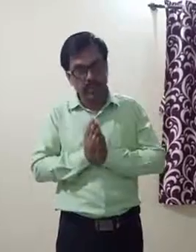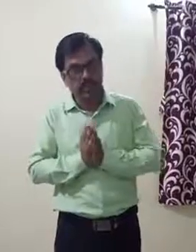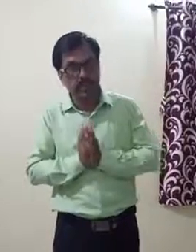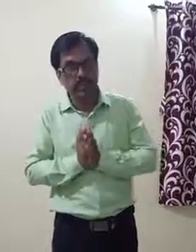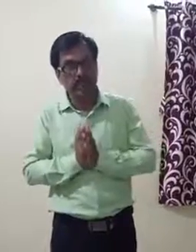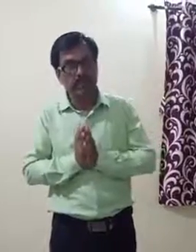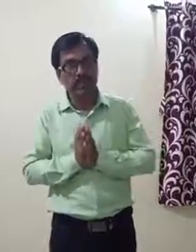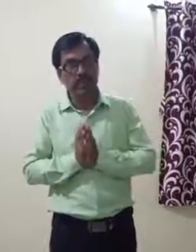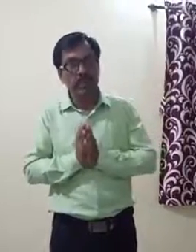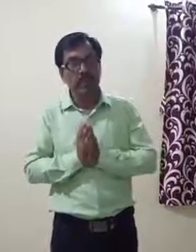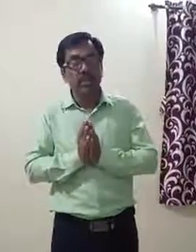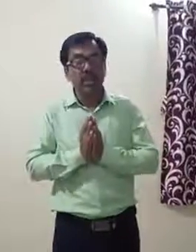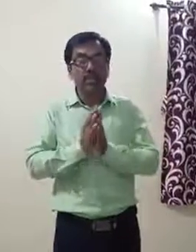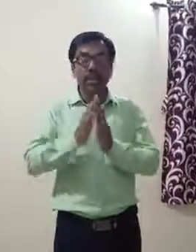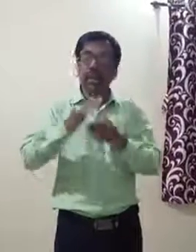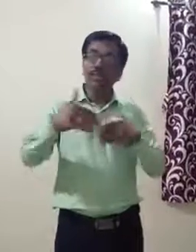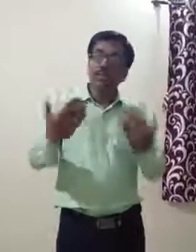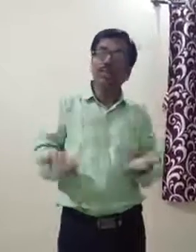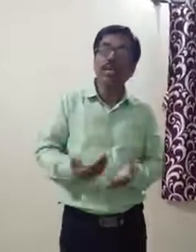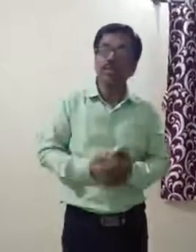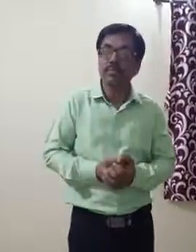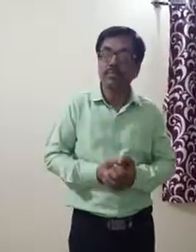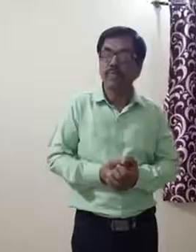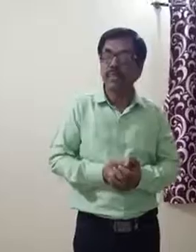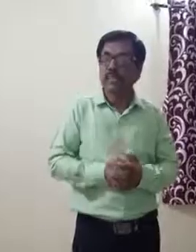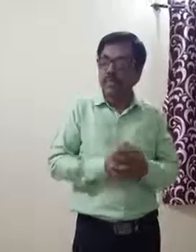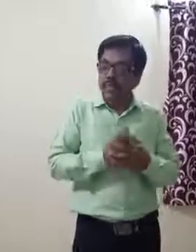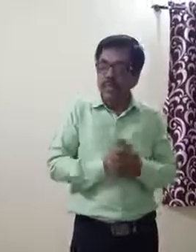liberty. But after some time, they realized that